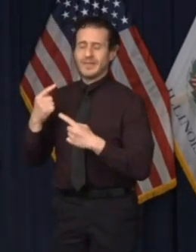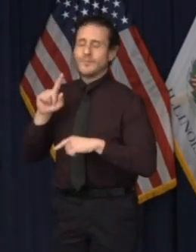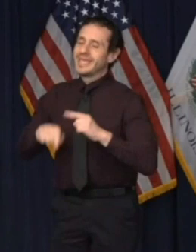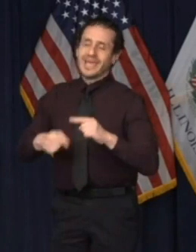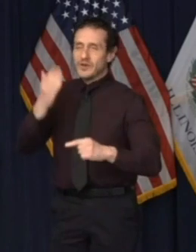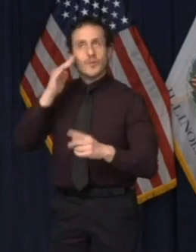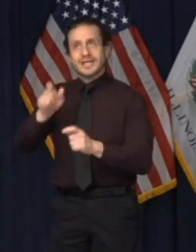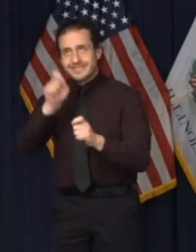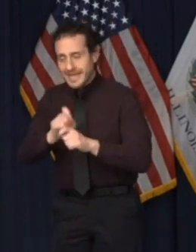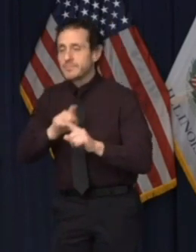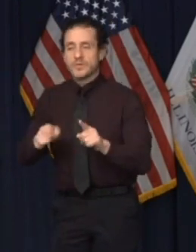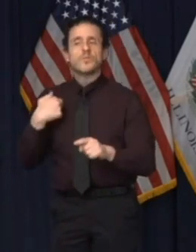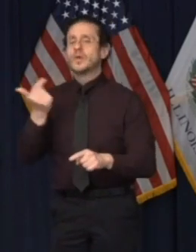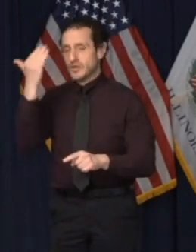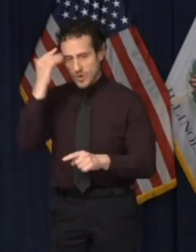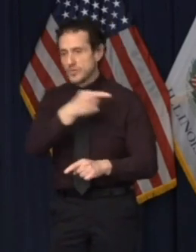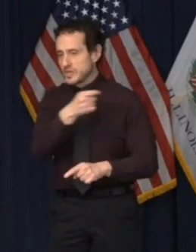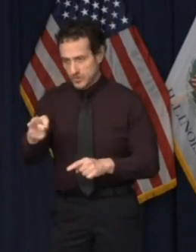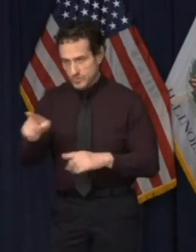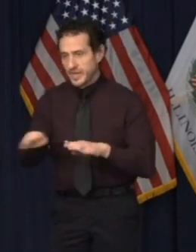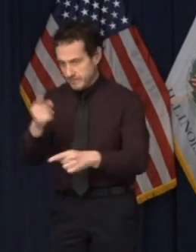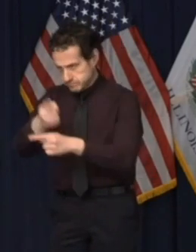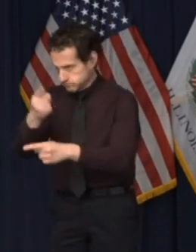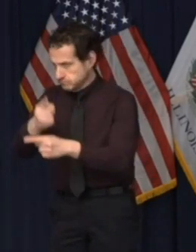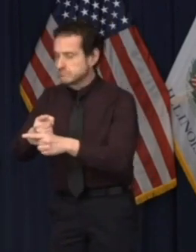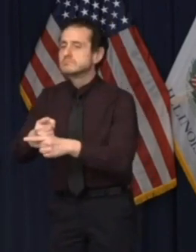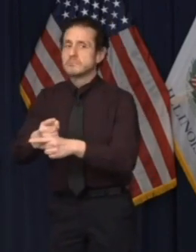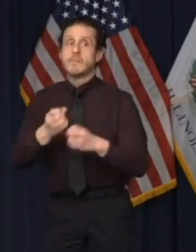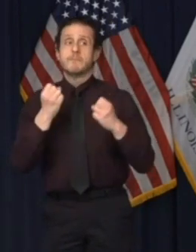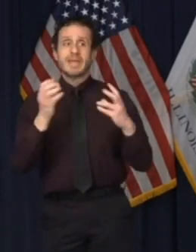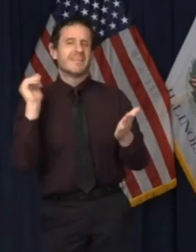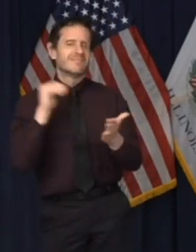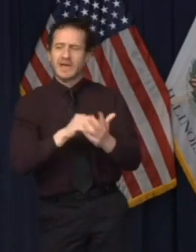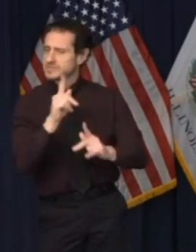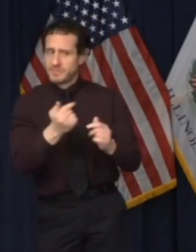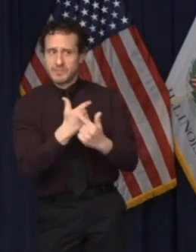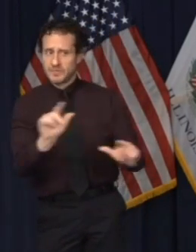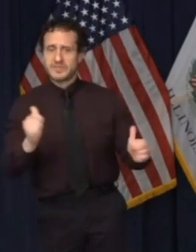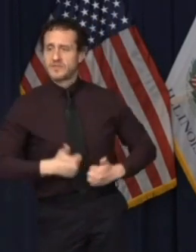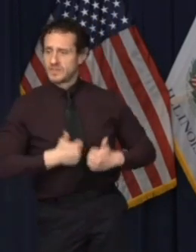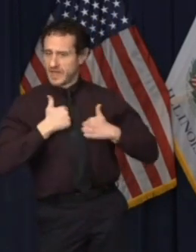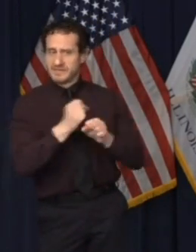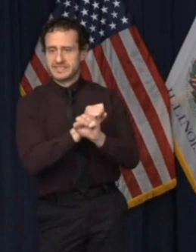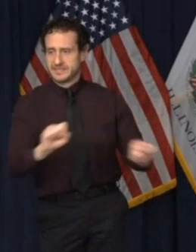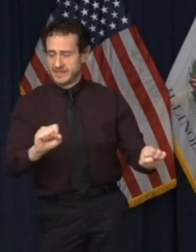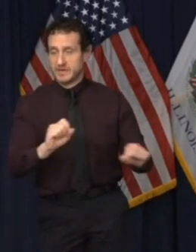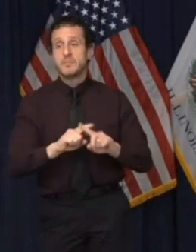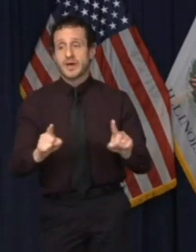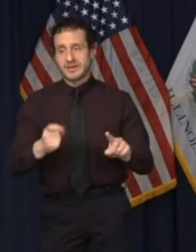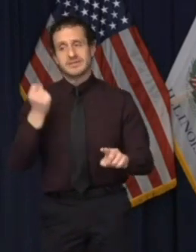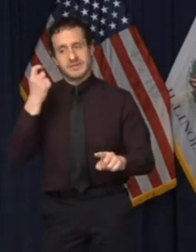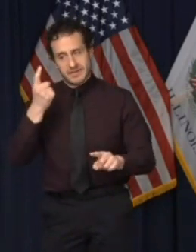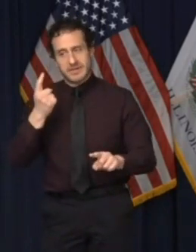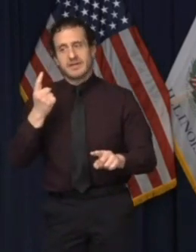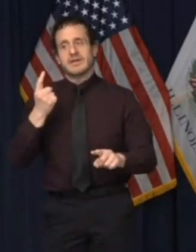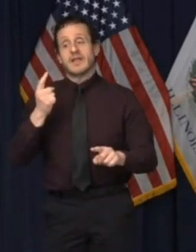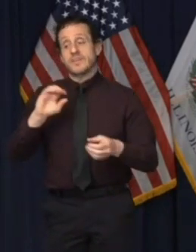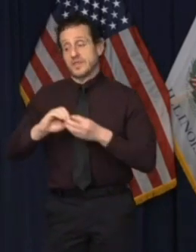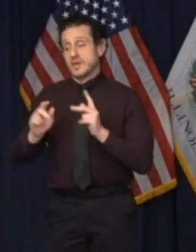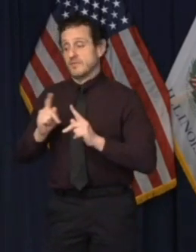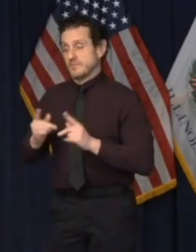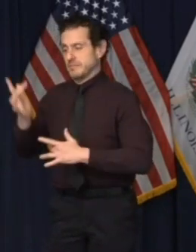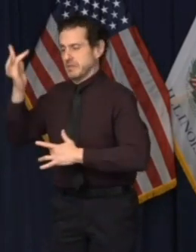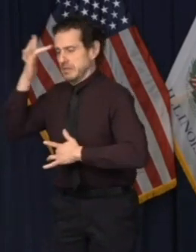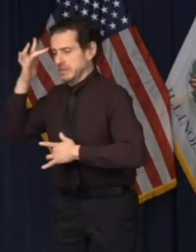lives. But as you've seen, our case numbers and our hospitalizations are still rising, even if